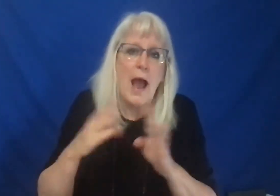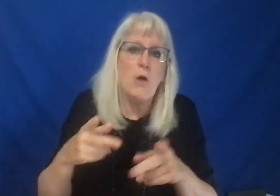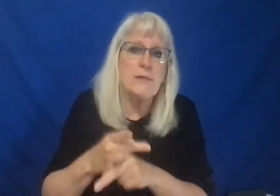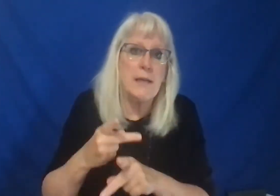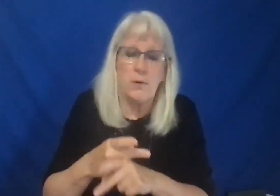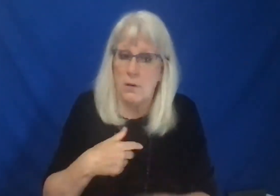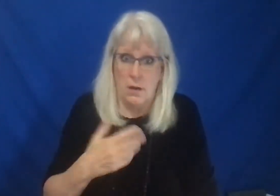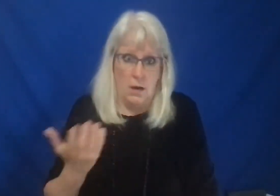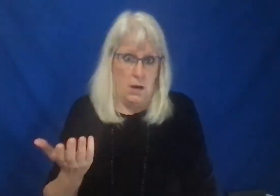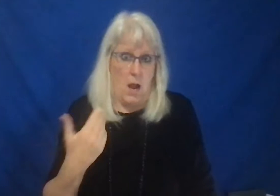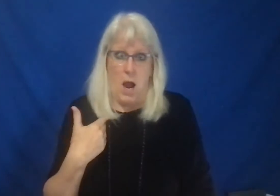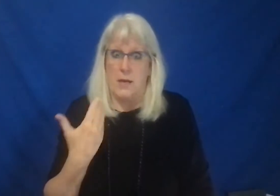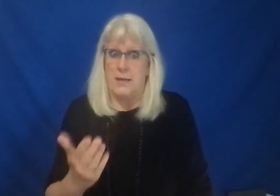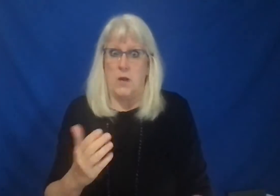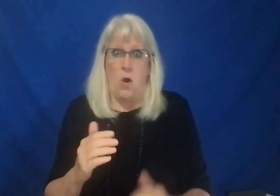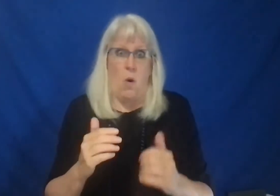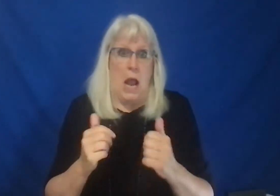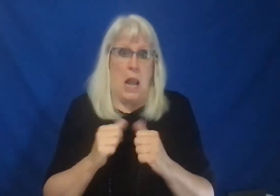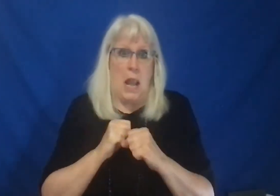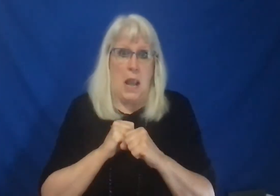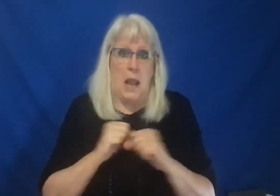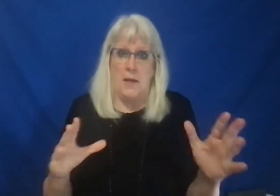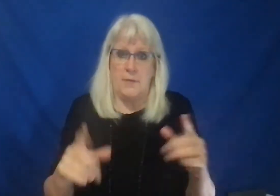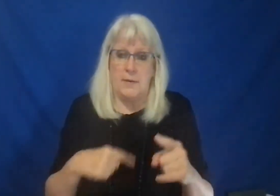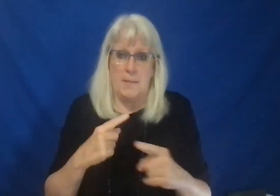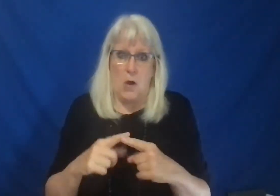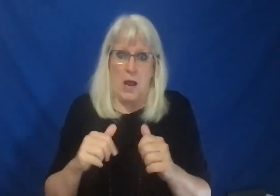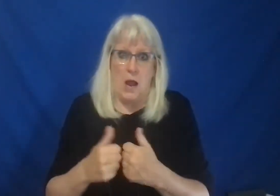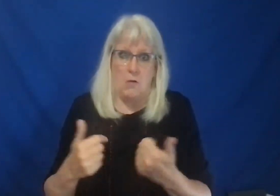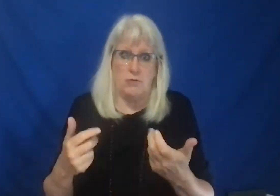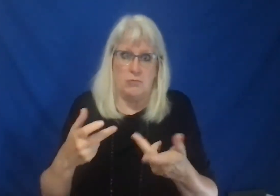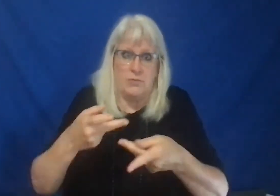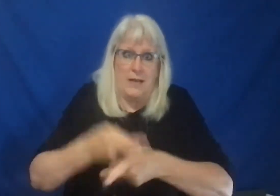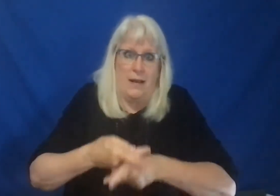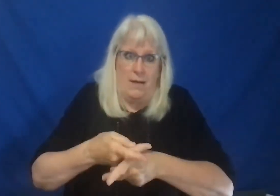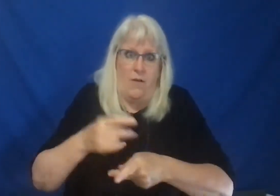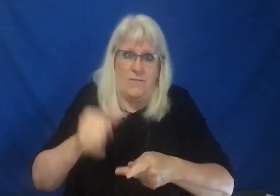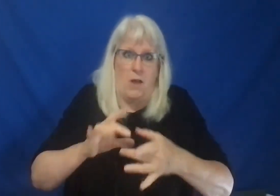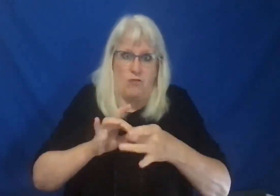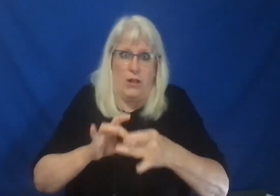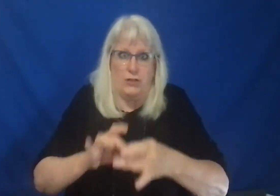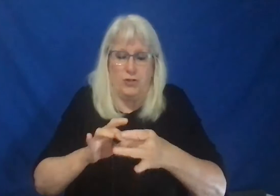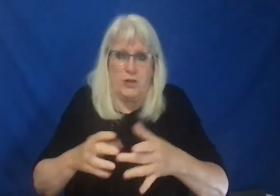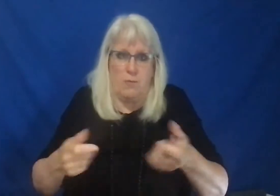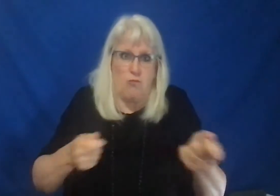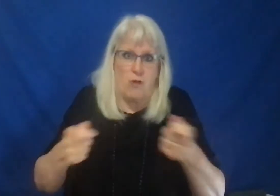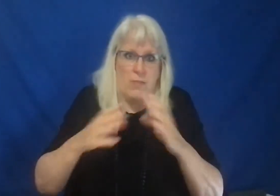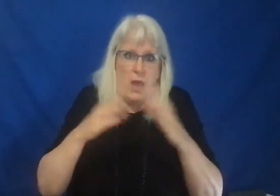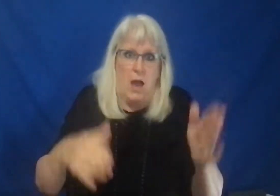end from my elbow when it came to administering this house. And so looking